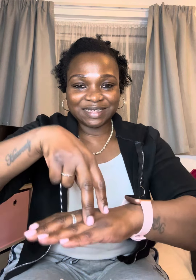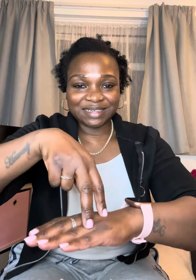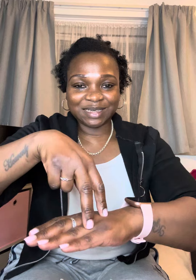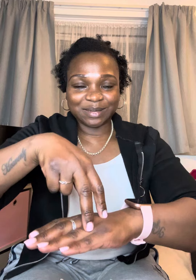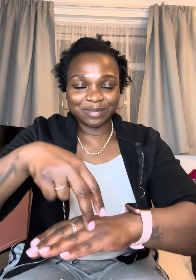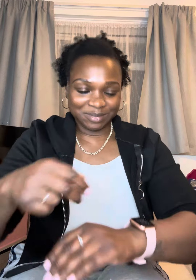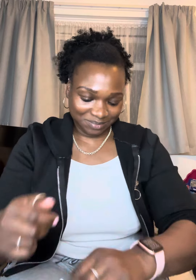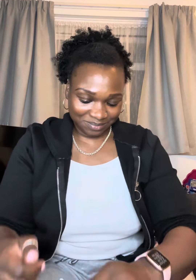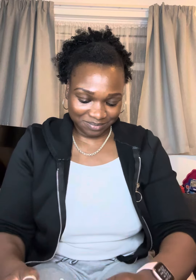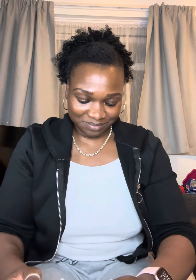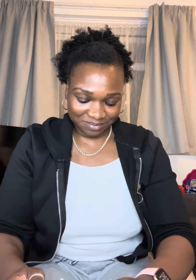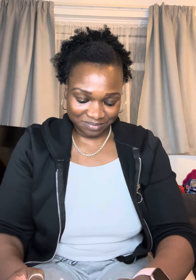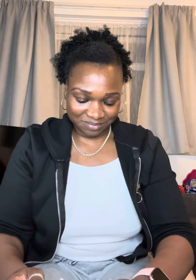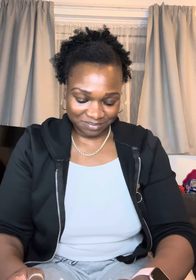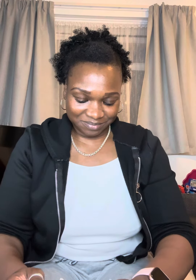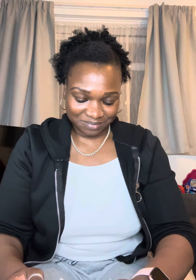stand up,